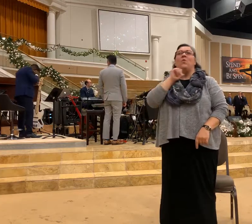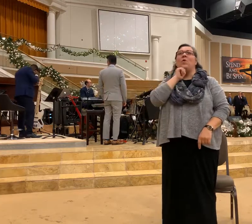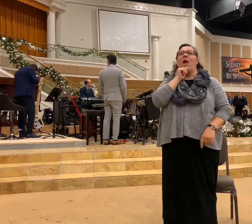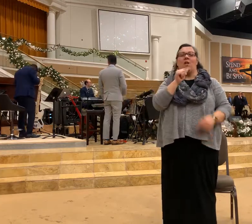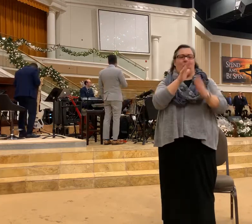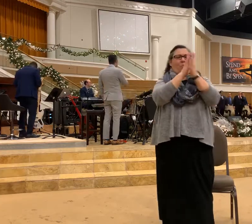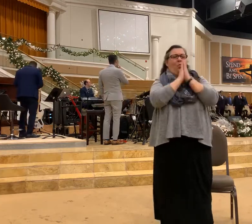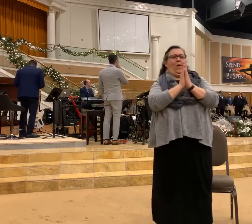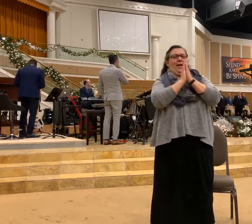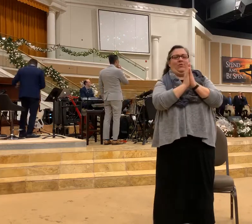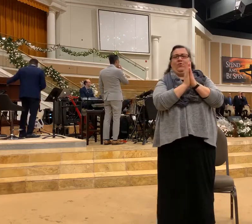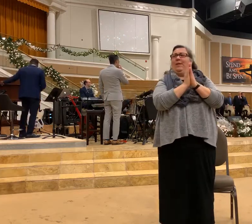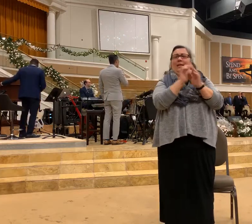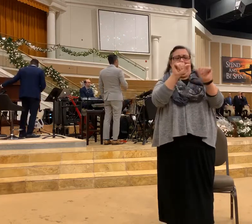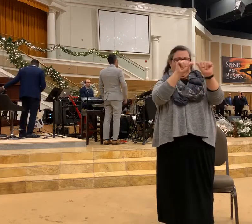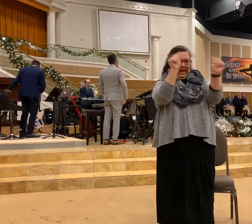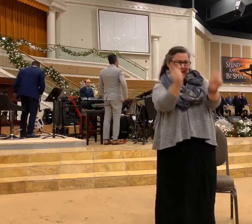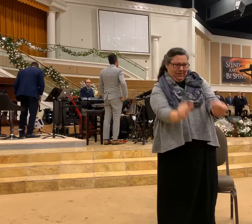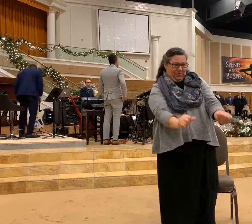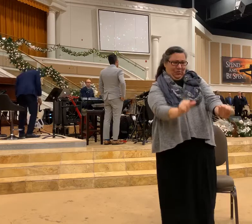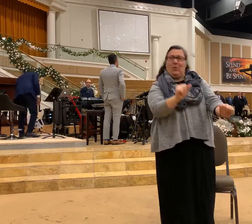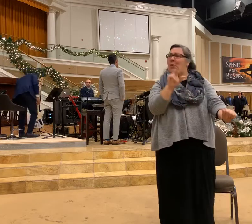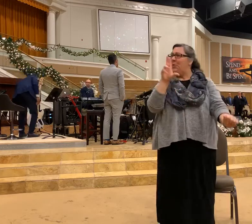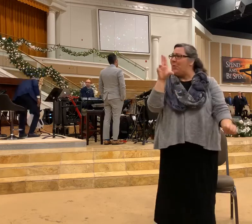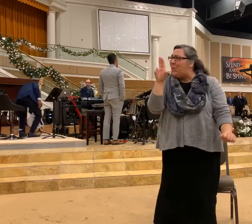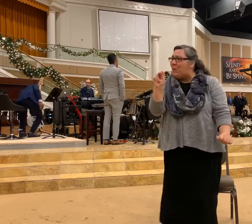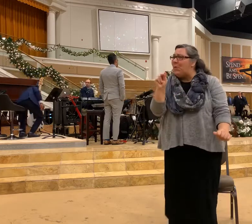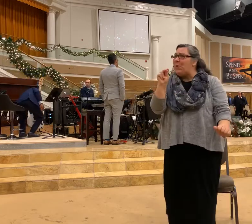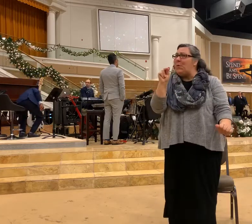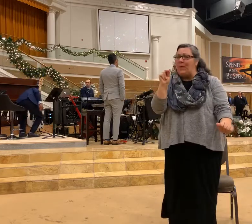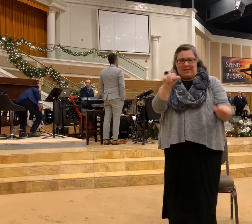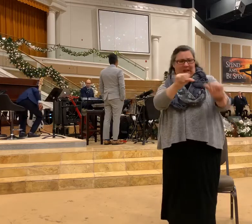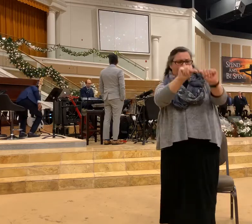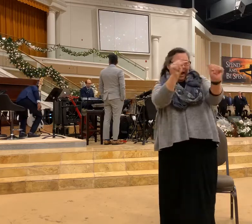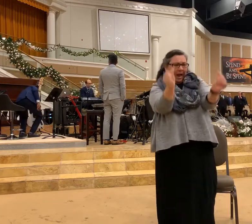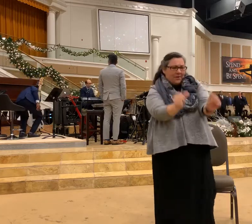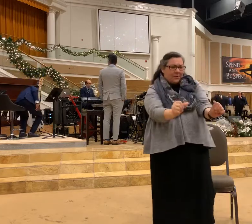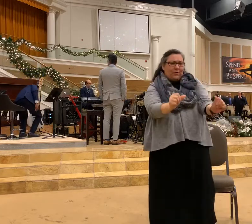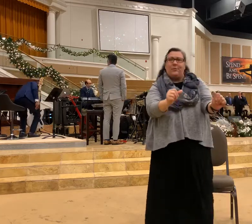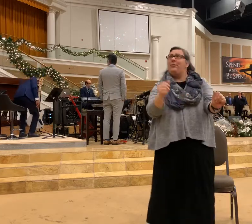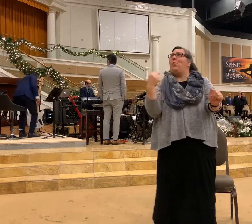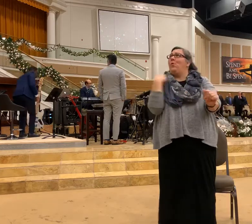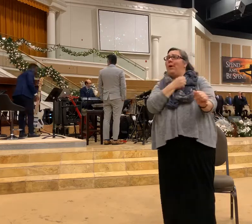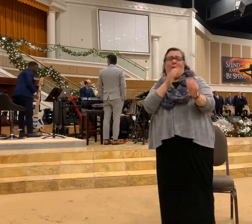idol that somebody comes and collects into a back room somewhere.